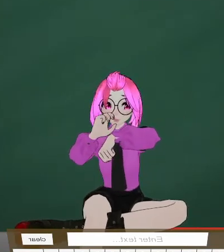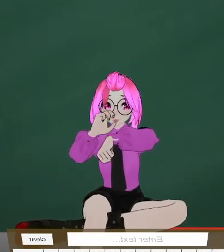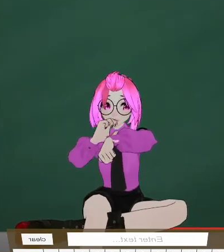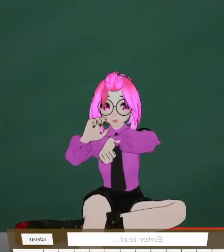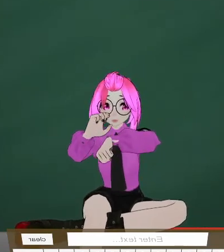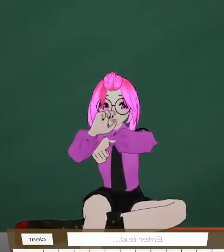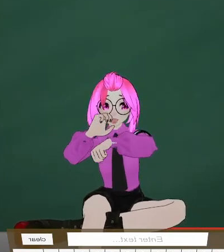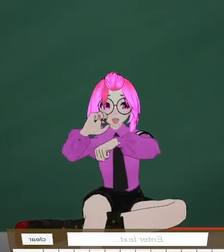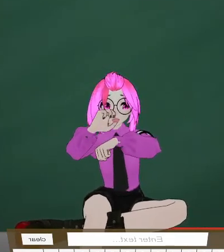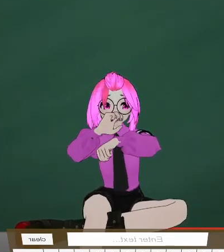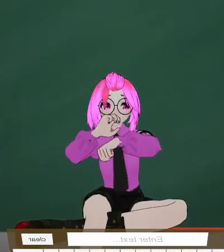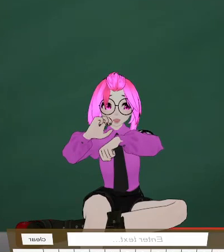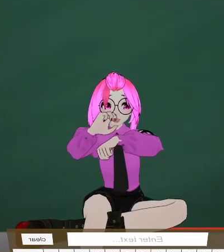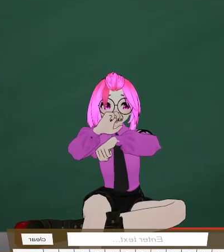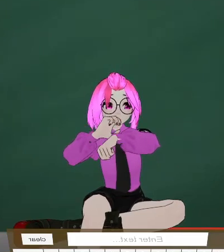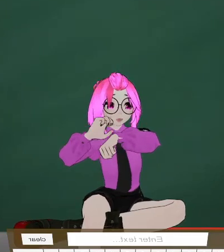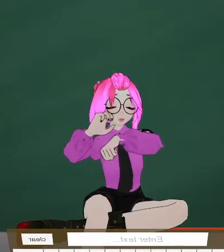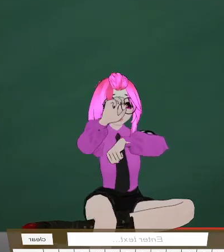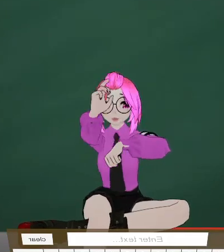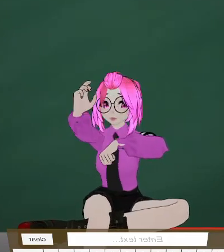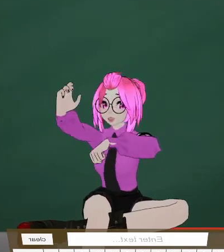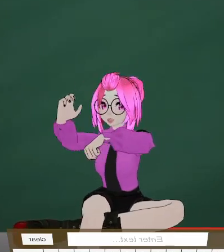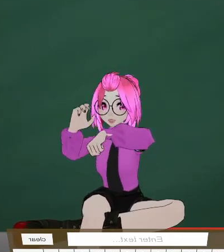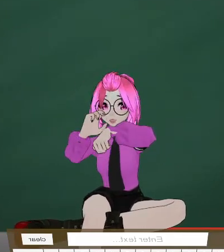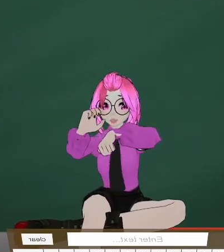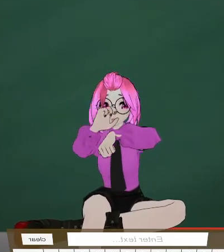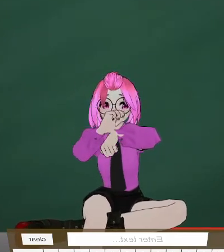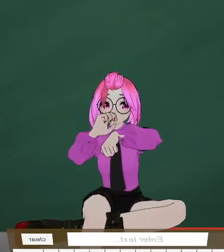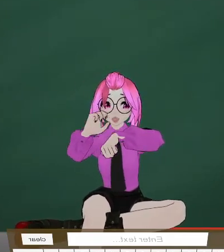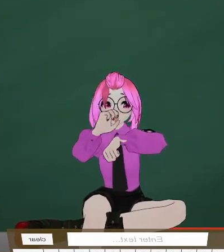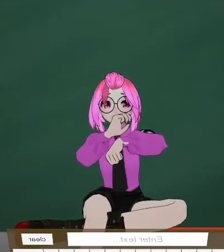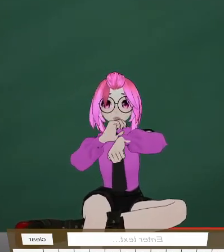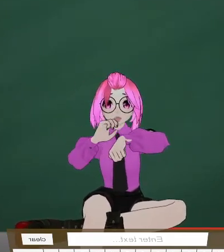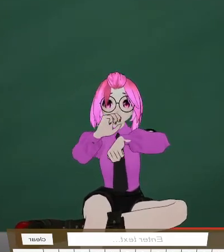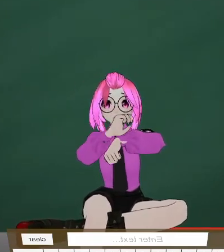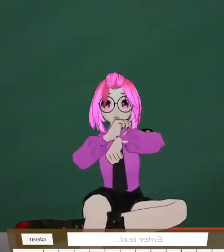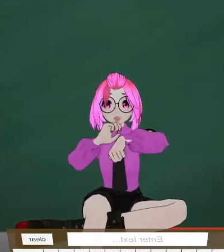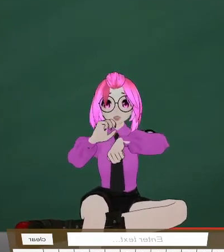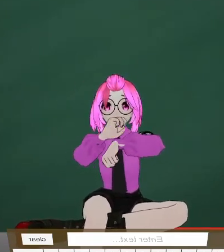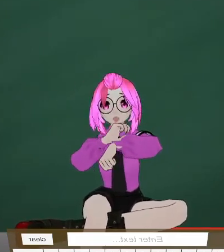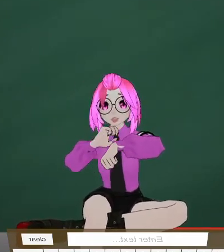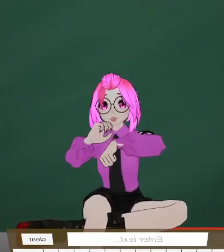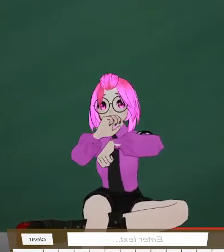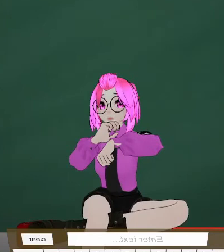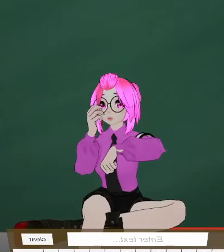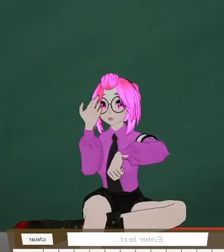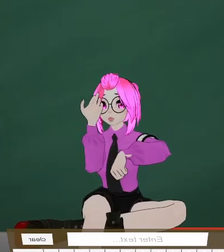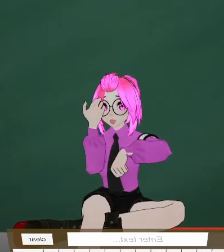chocolate chocolate chocolate uh you have a c hand in a circle chocolate chocolate or you